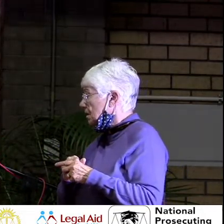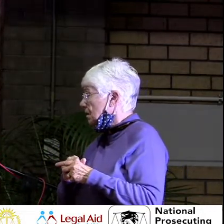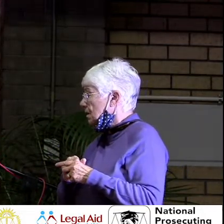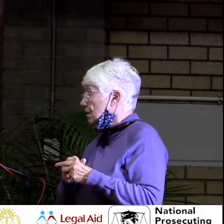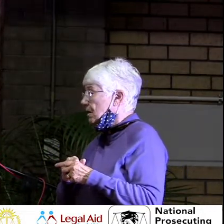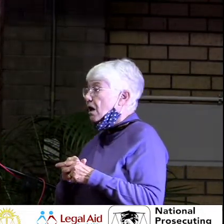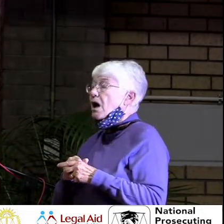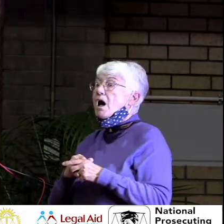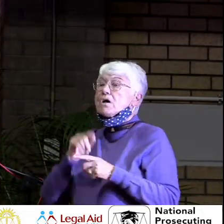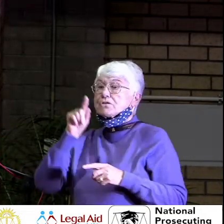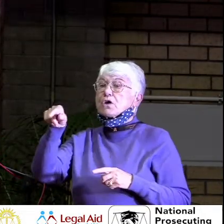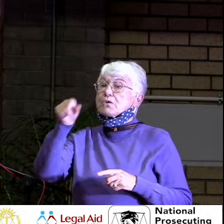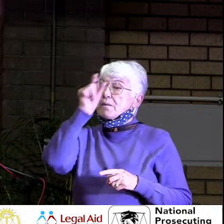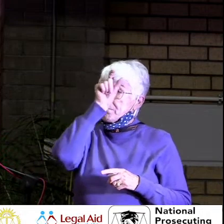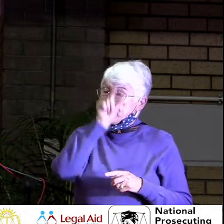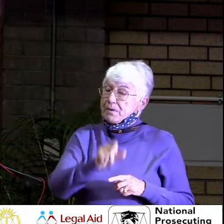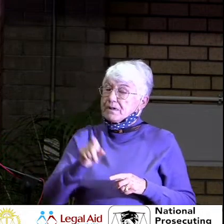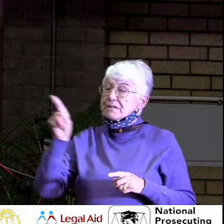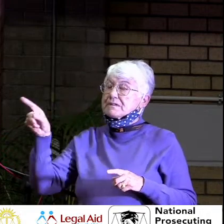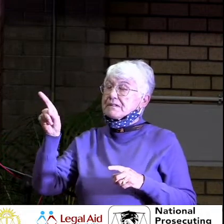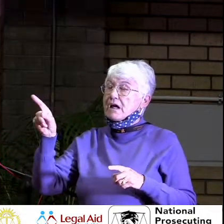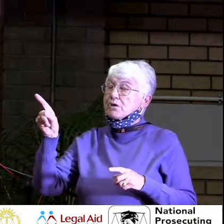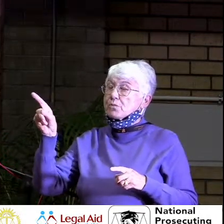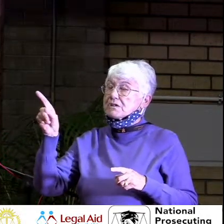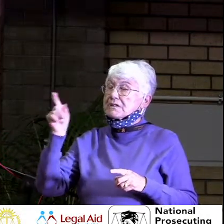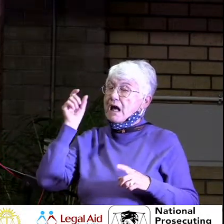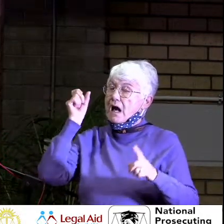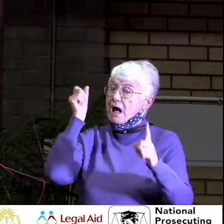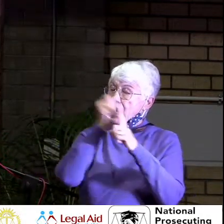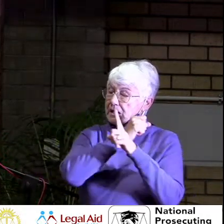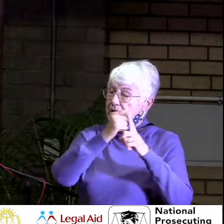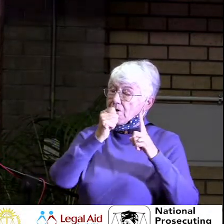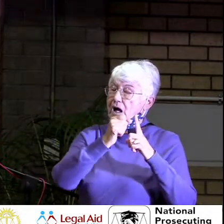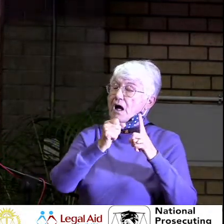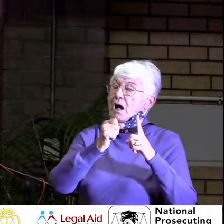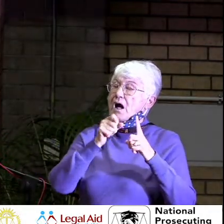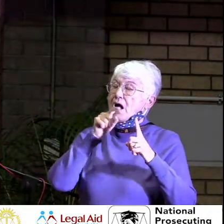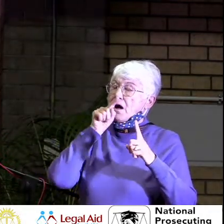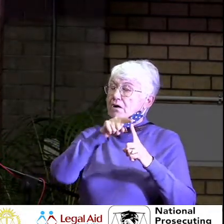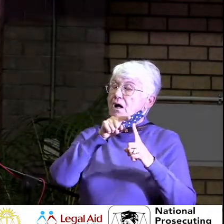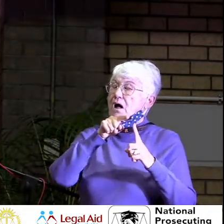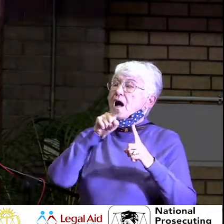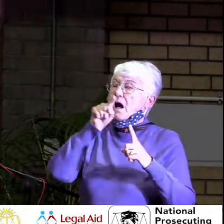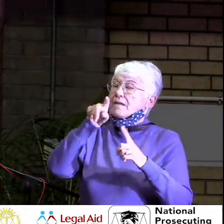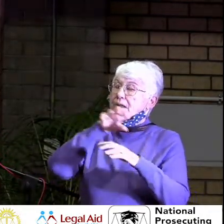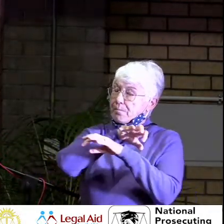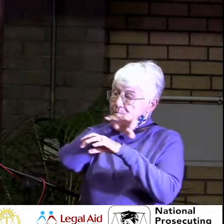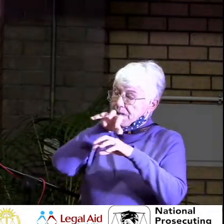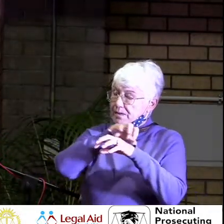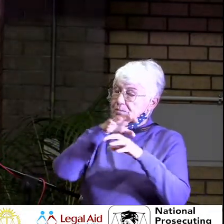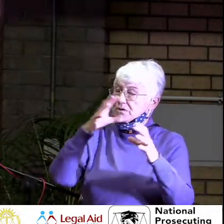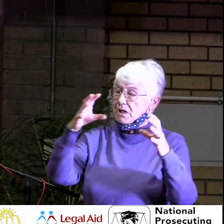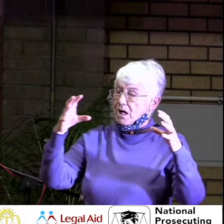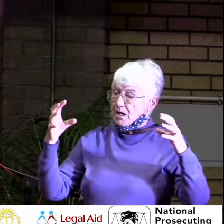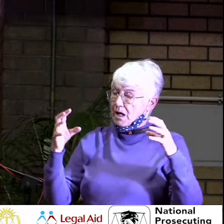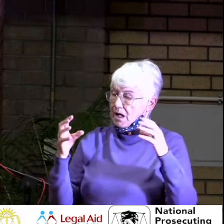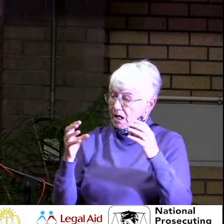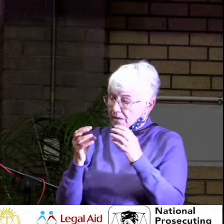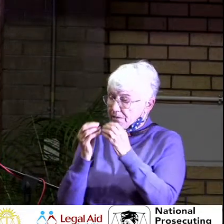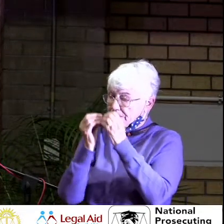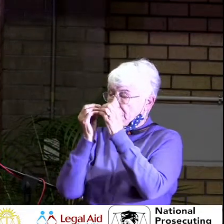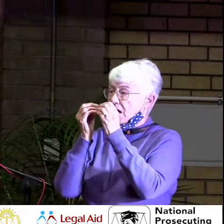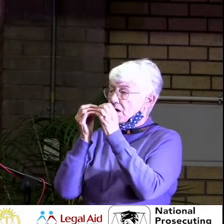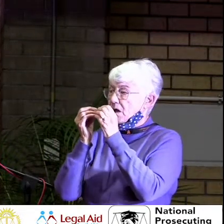parent. Okay. So that is what we do, and we do it in partnership with